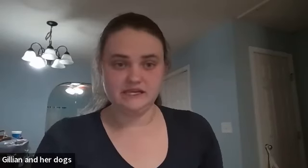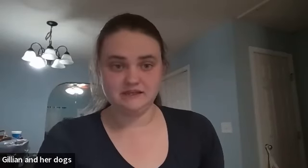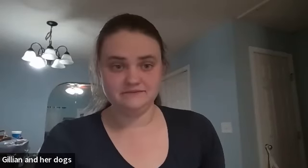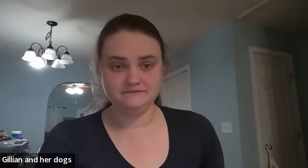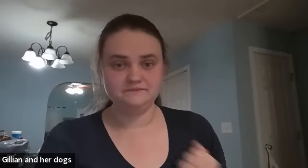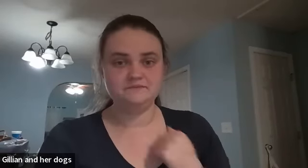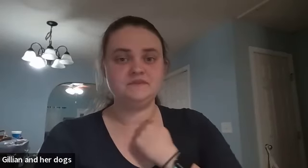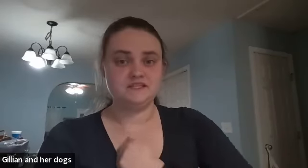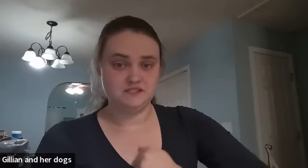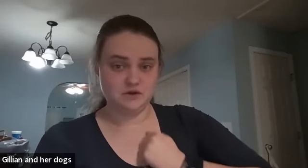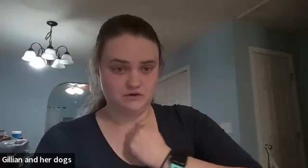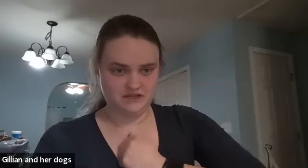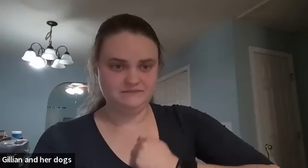sorry. Sorry.